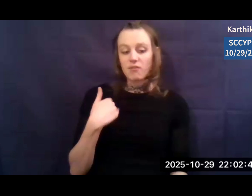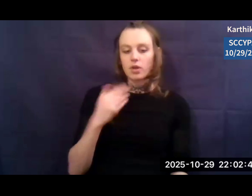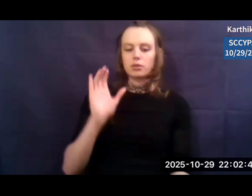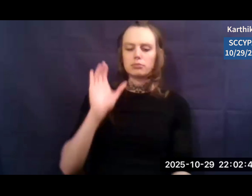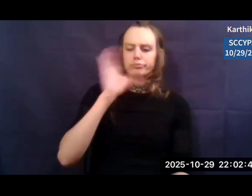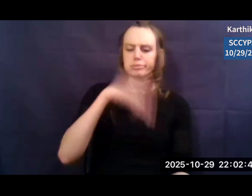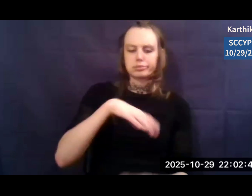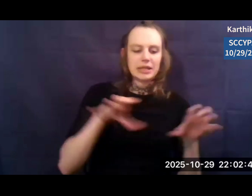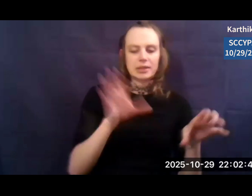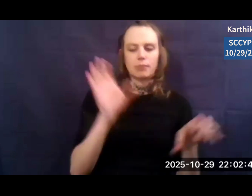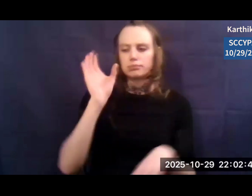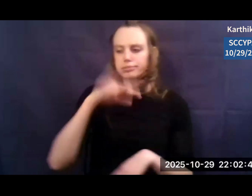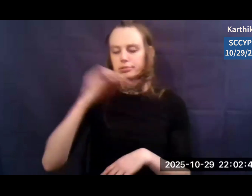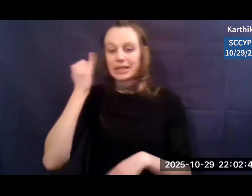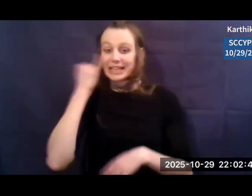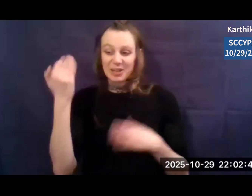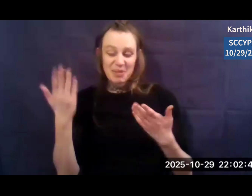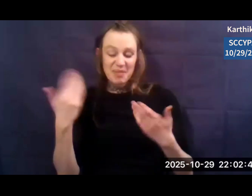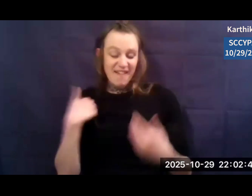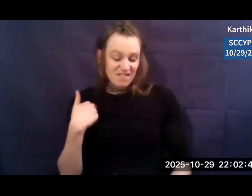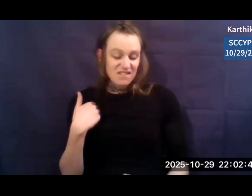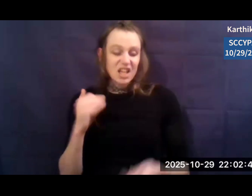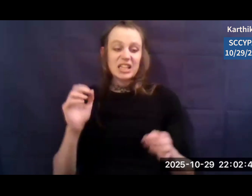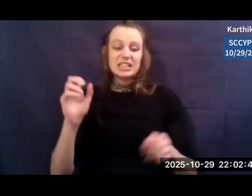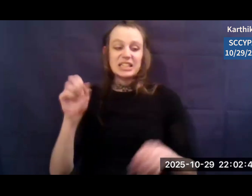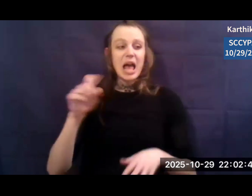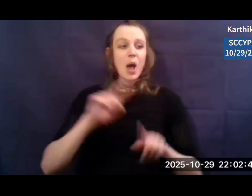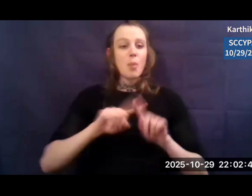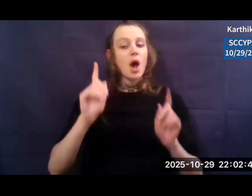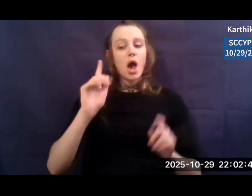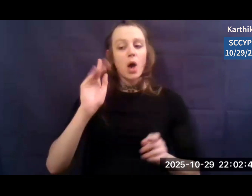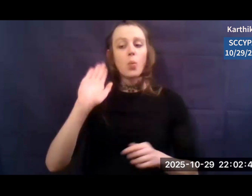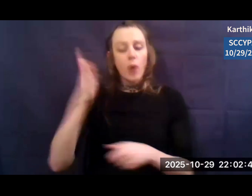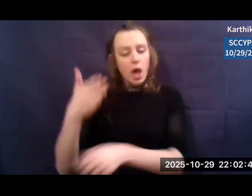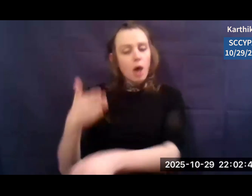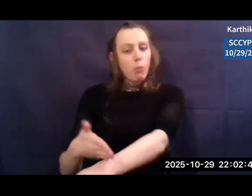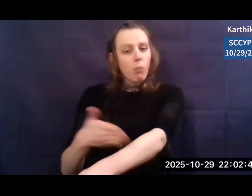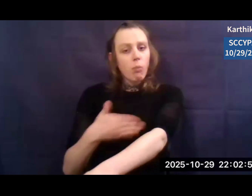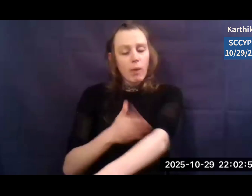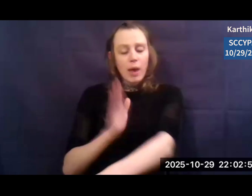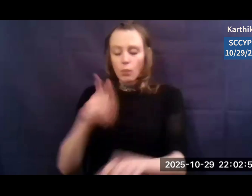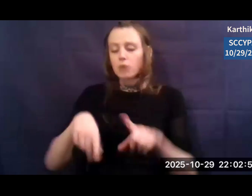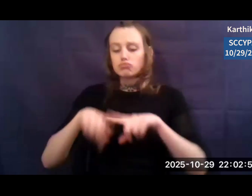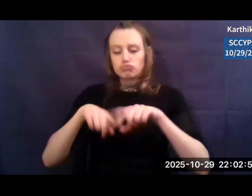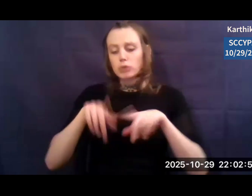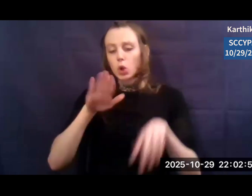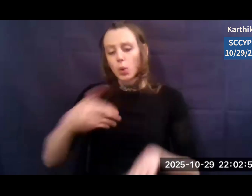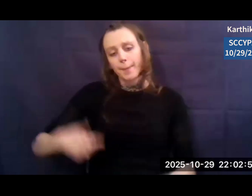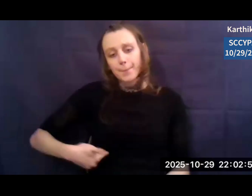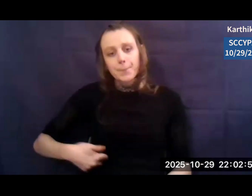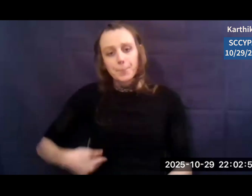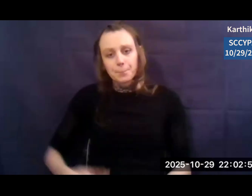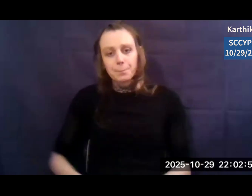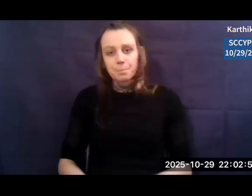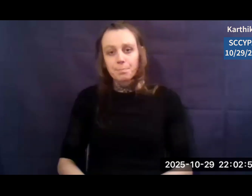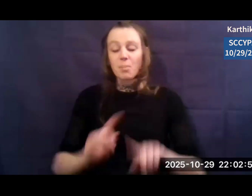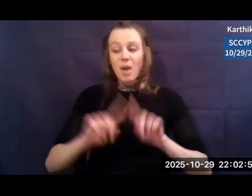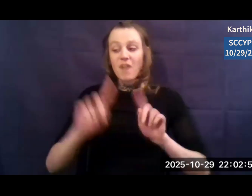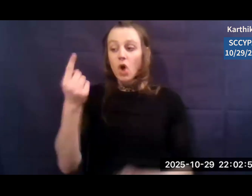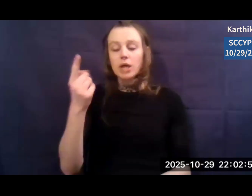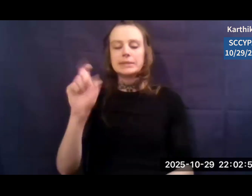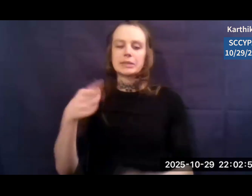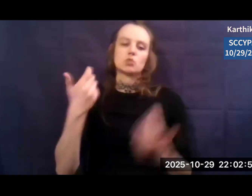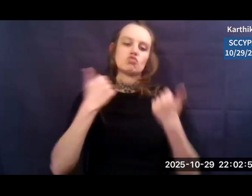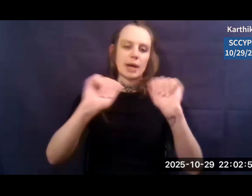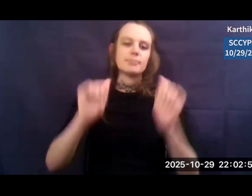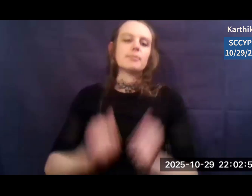you'll eventually get better at it and you'll come to rely upon it. But that only comes with, like taking a shot at it. So